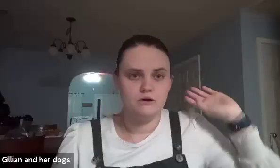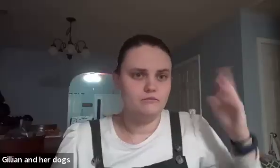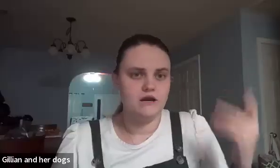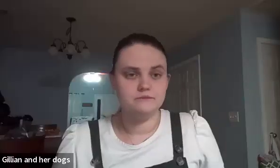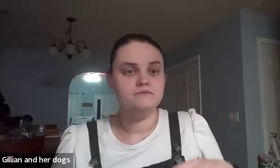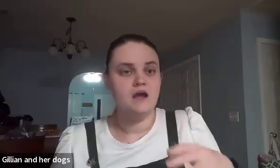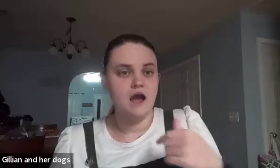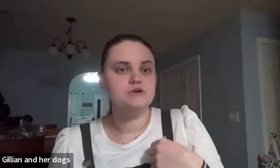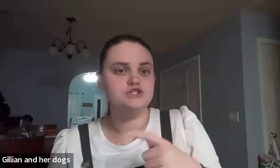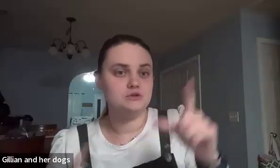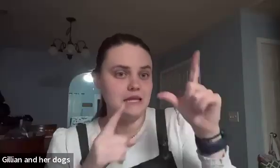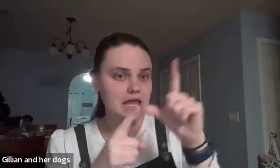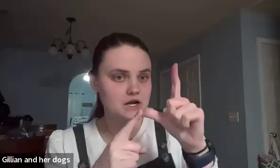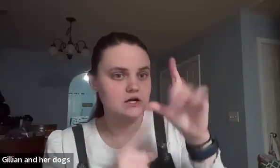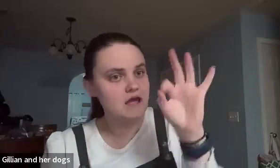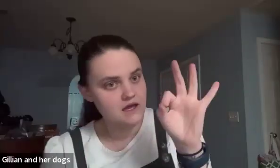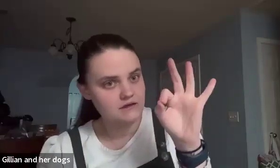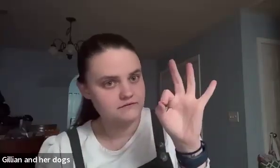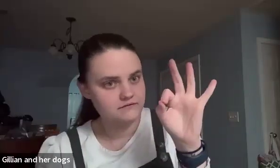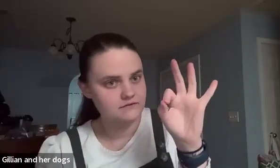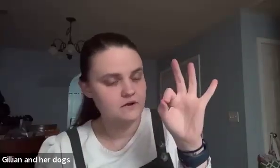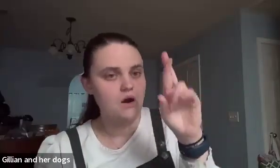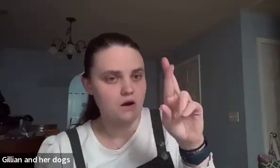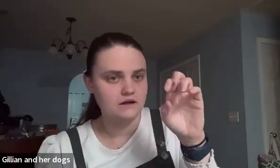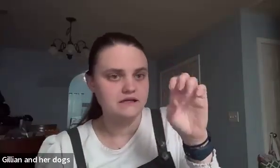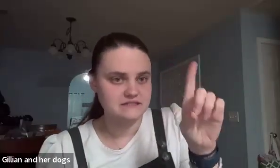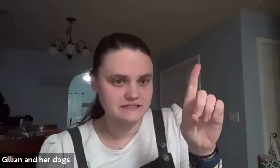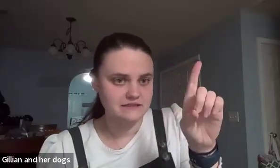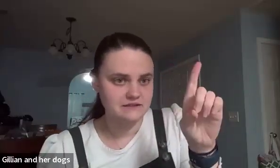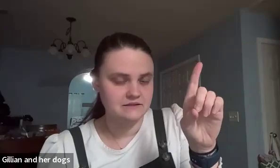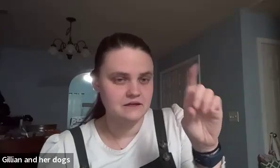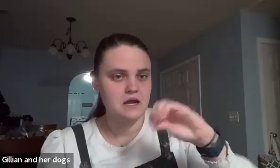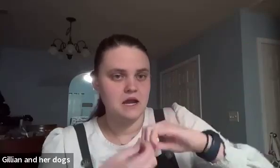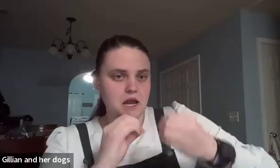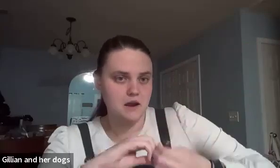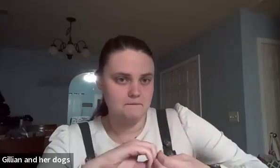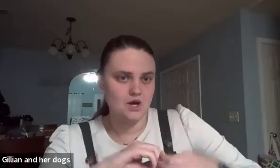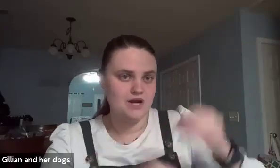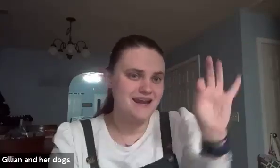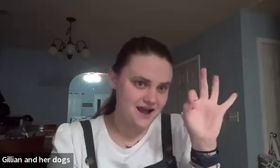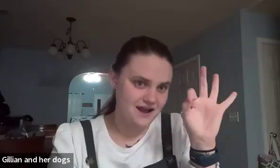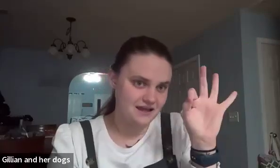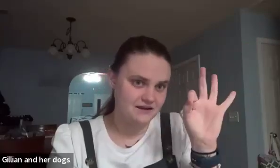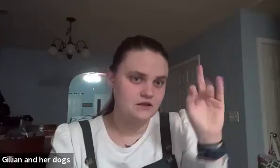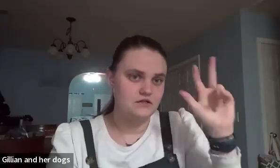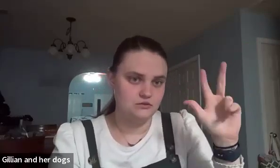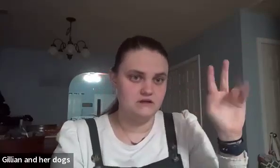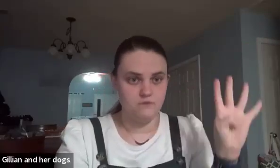934, whatever. I would do letter F, RED, number